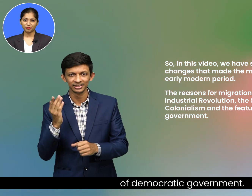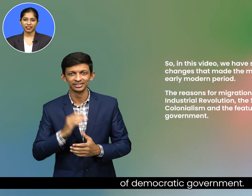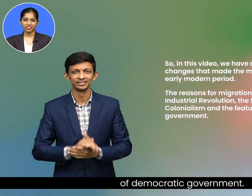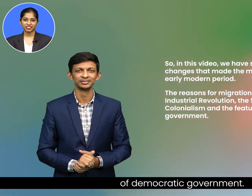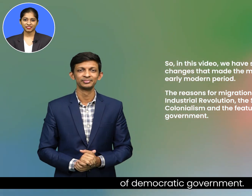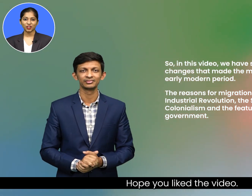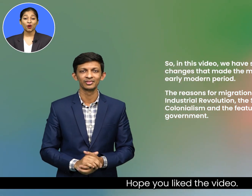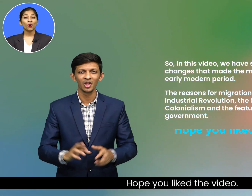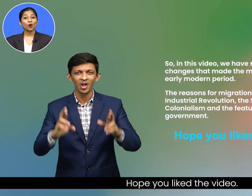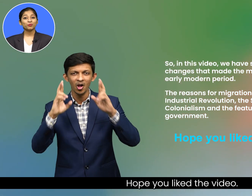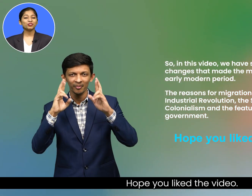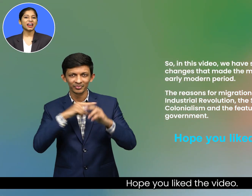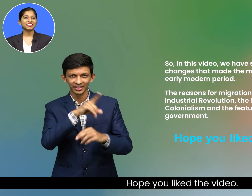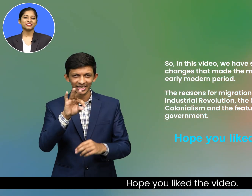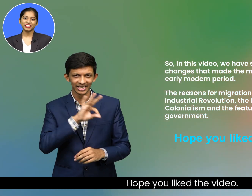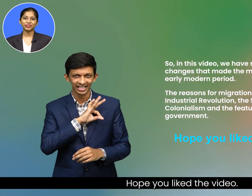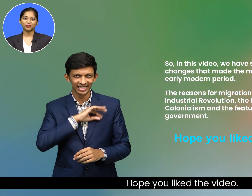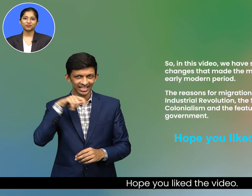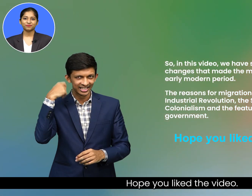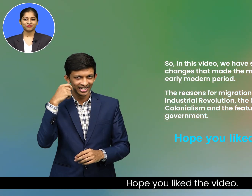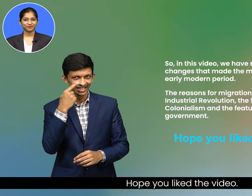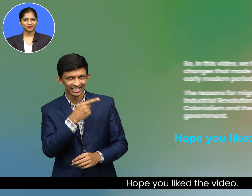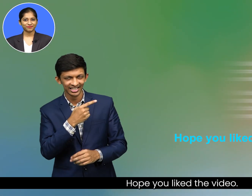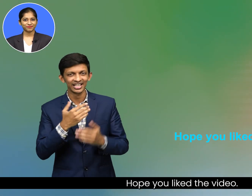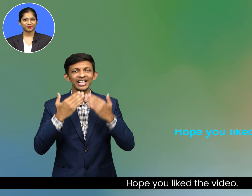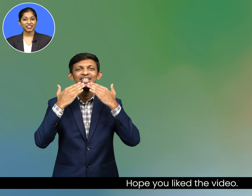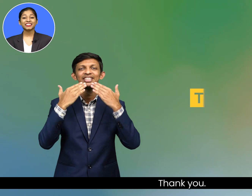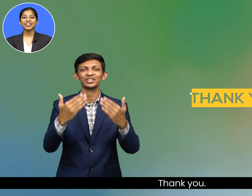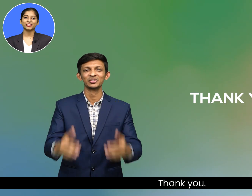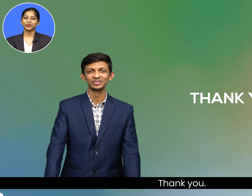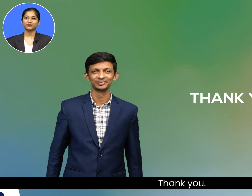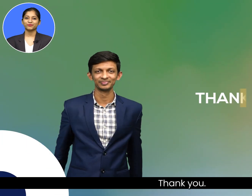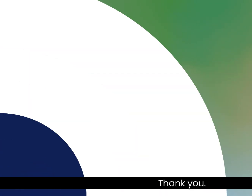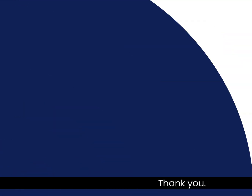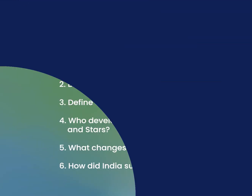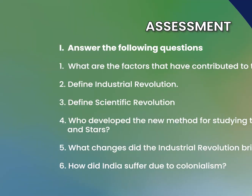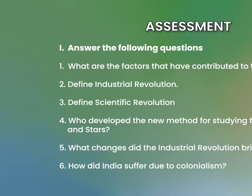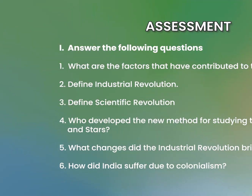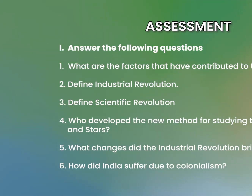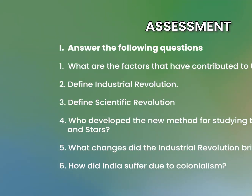democratic government. Hope you liked the video. Thank you.